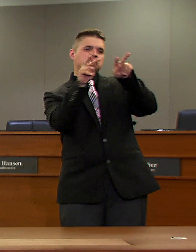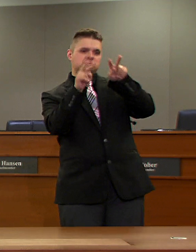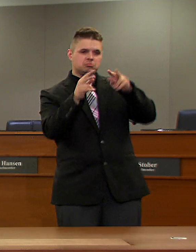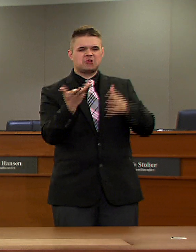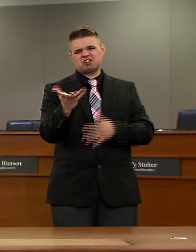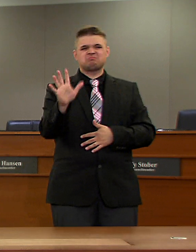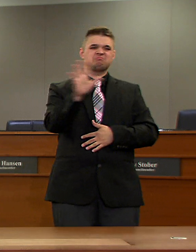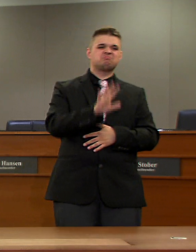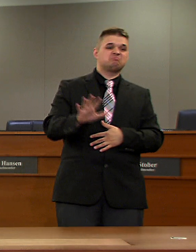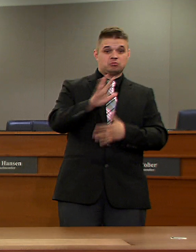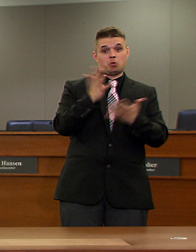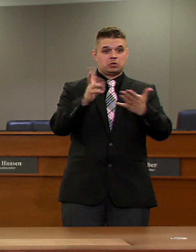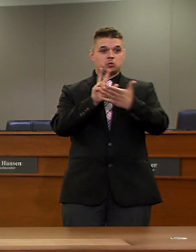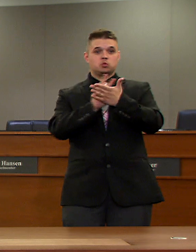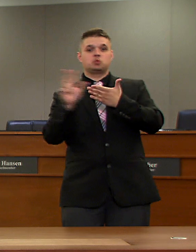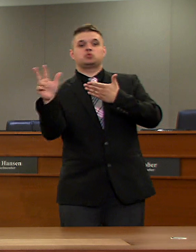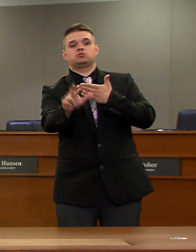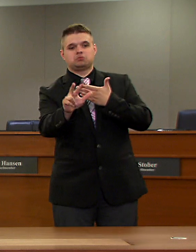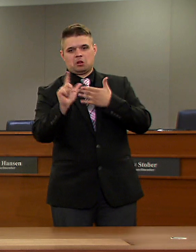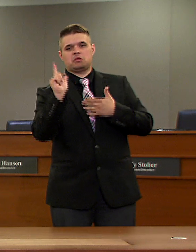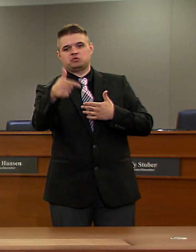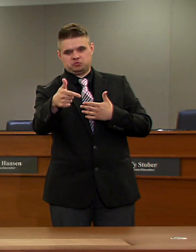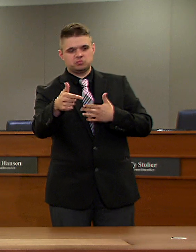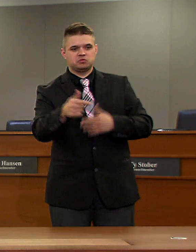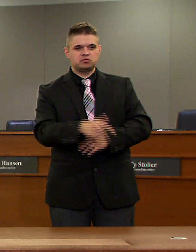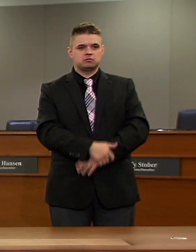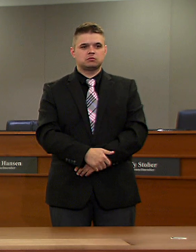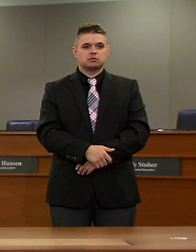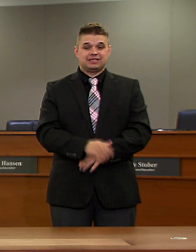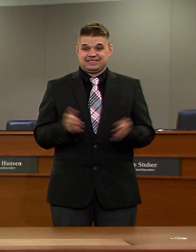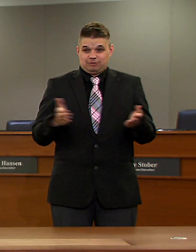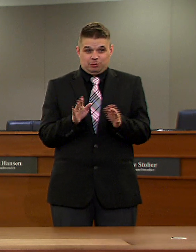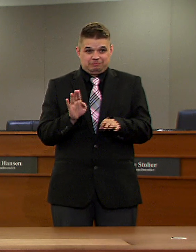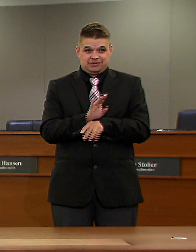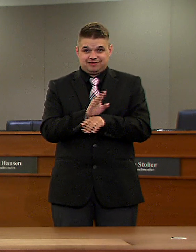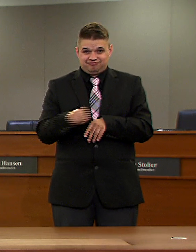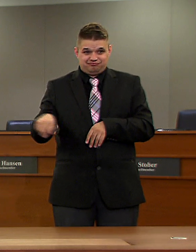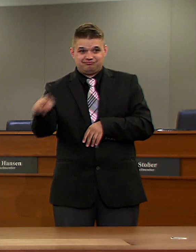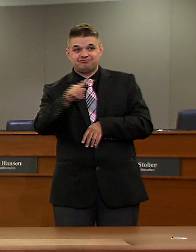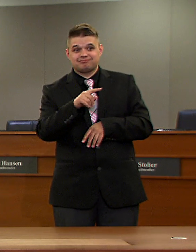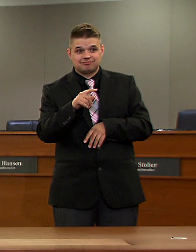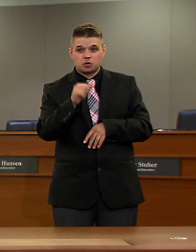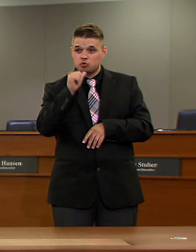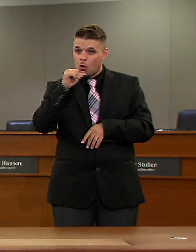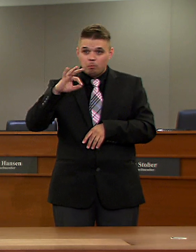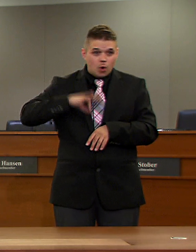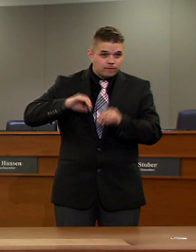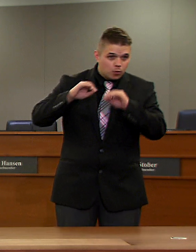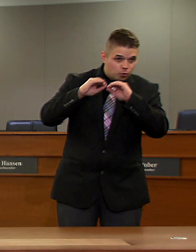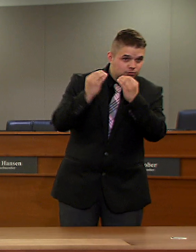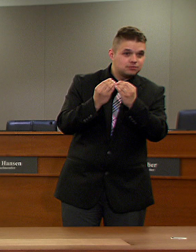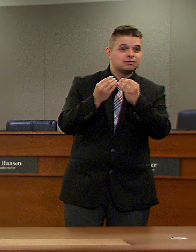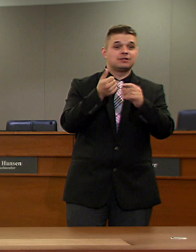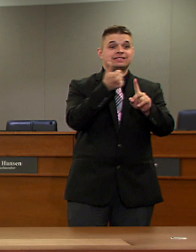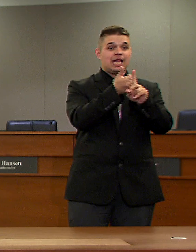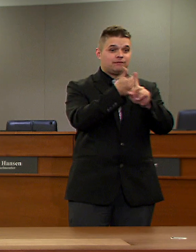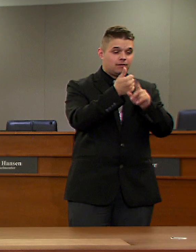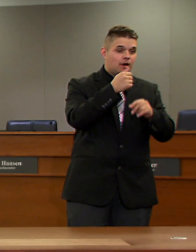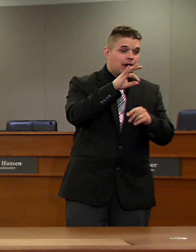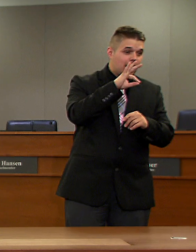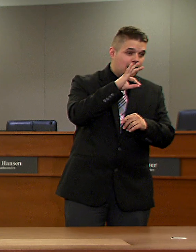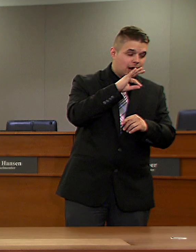weeks. Small businesses, nonprofits, and self-employed individuals may